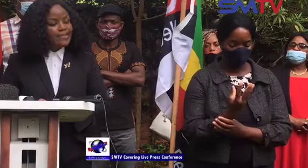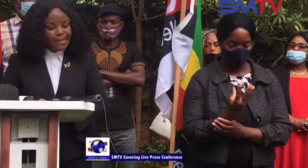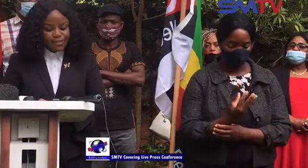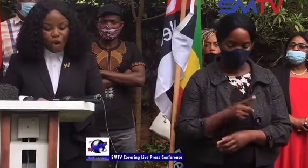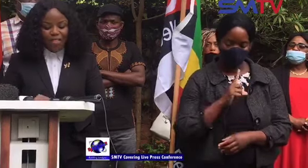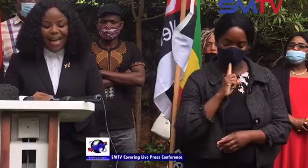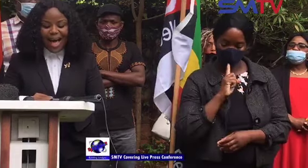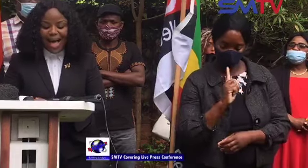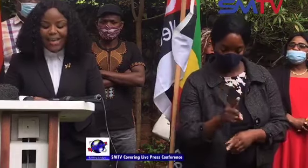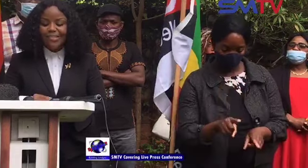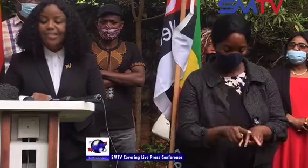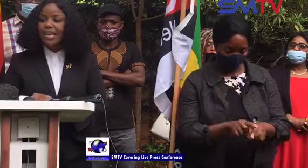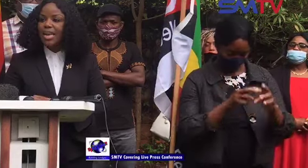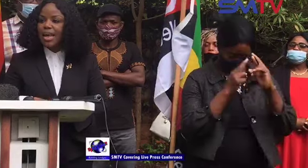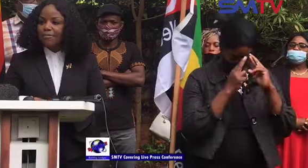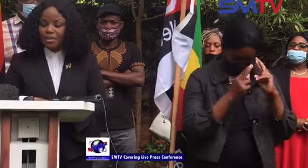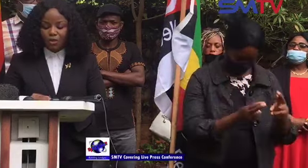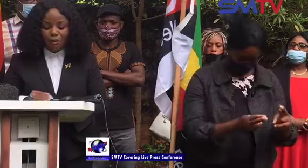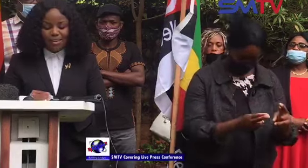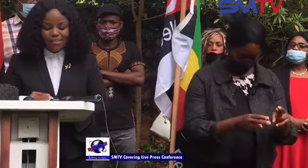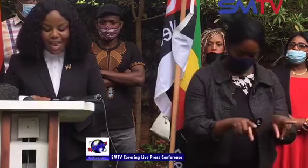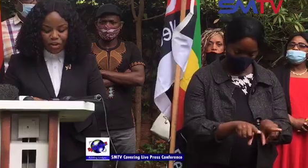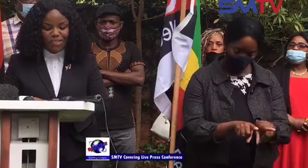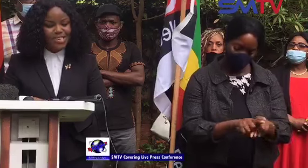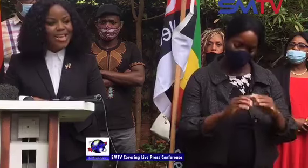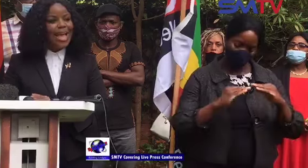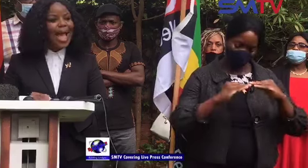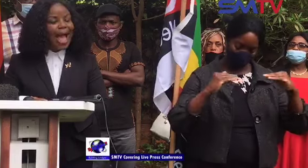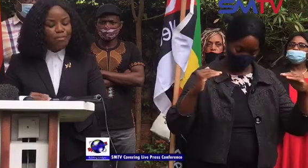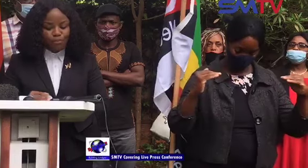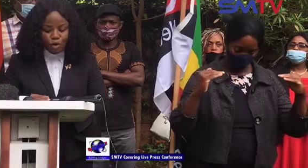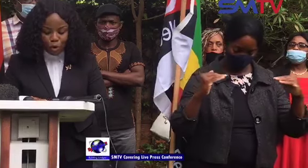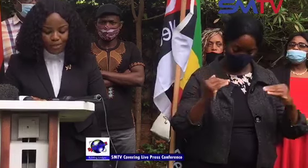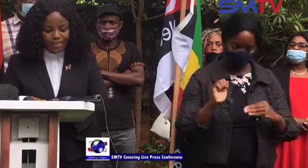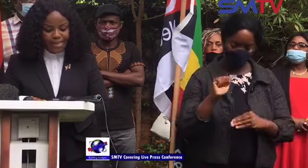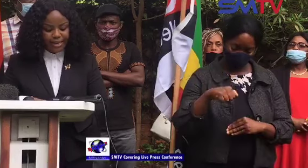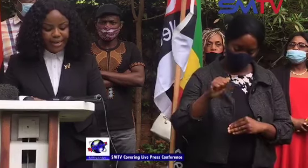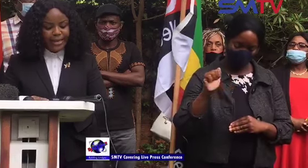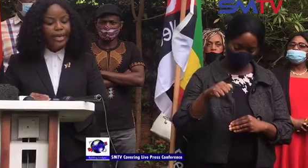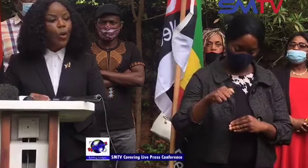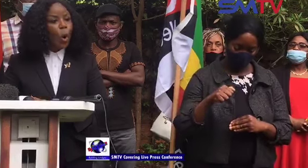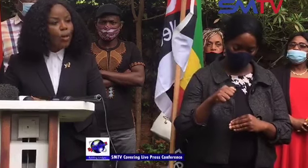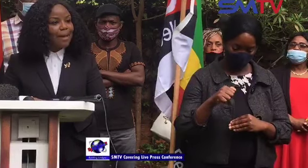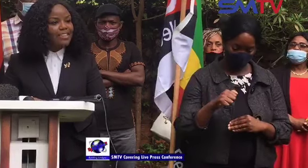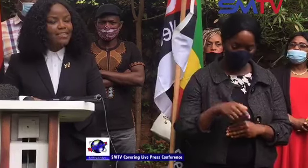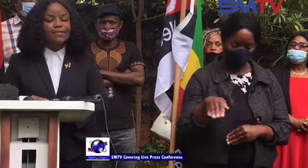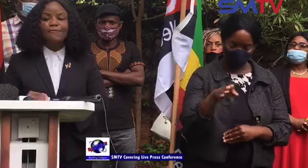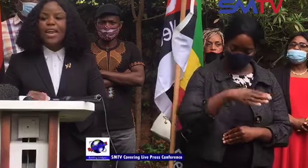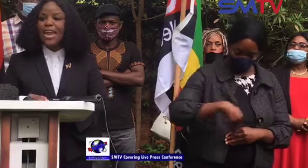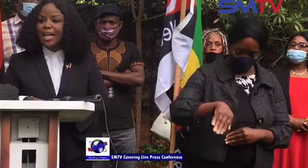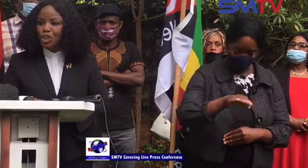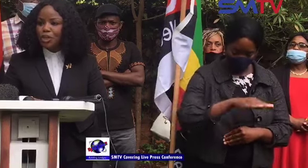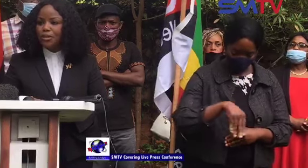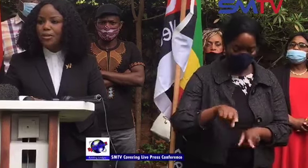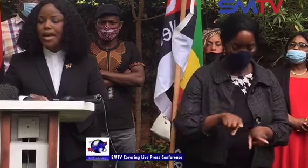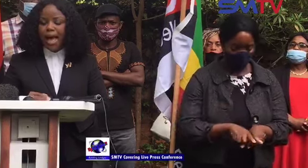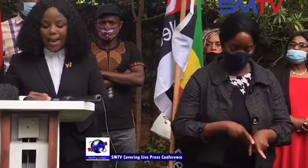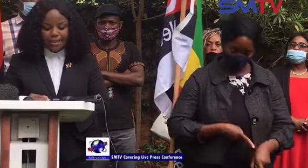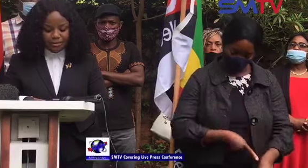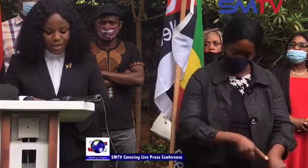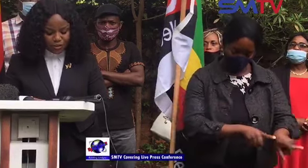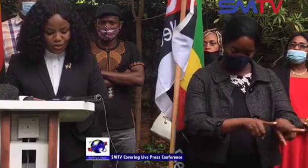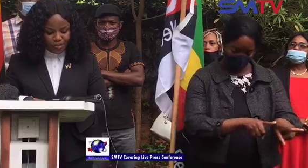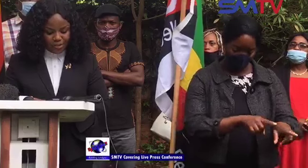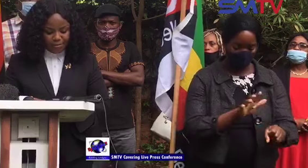We insist on the highest levels of integrity and probity in all matters financial